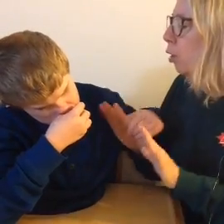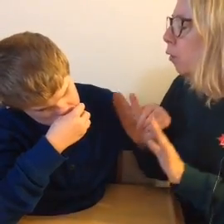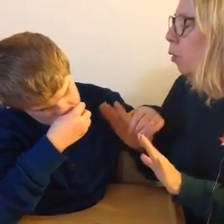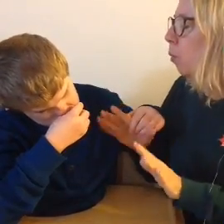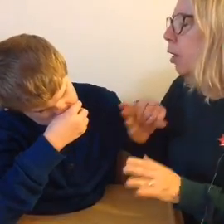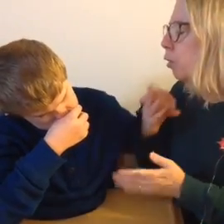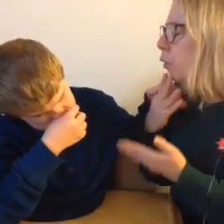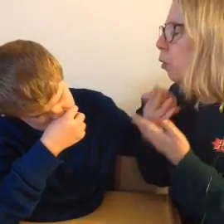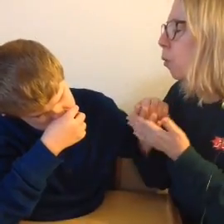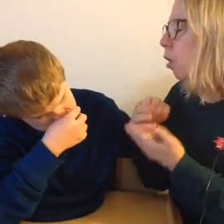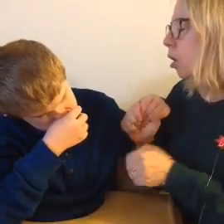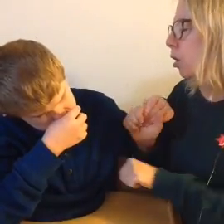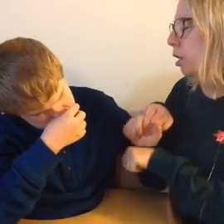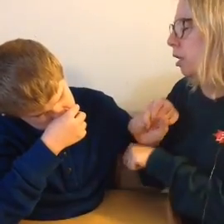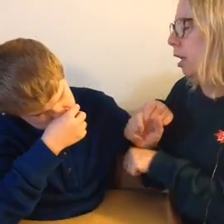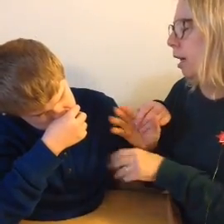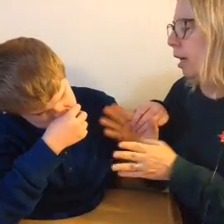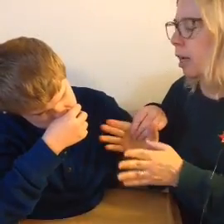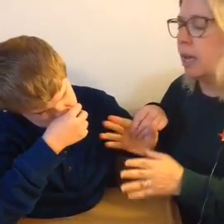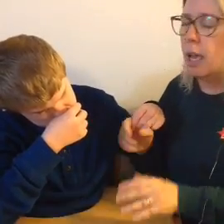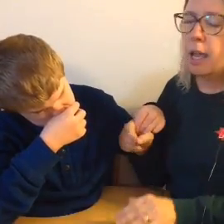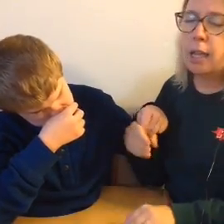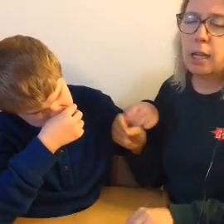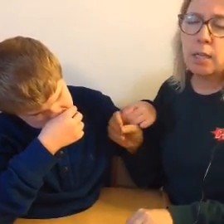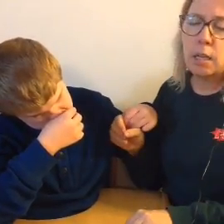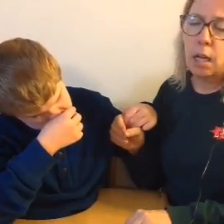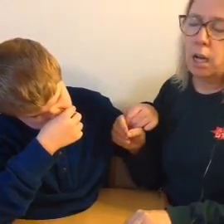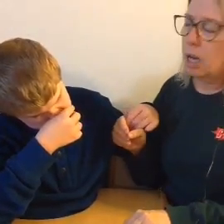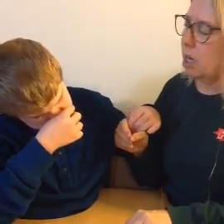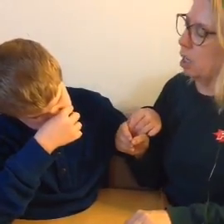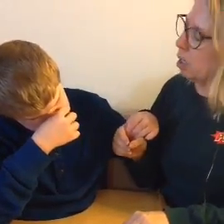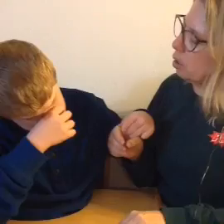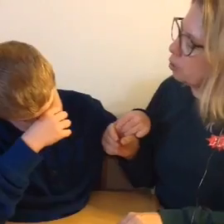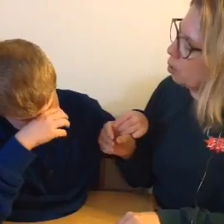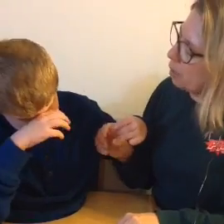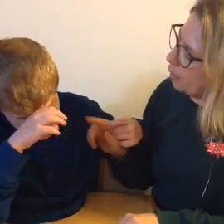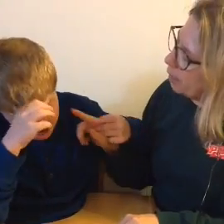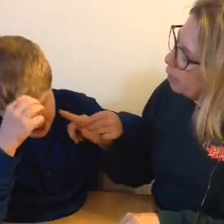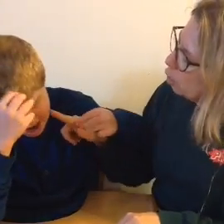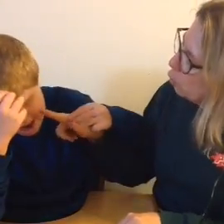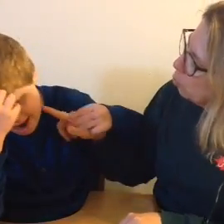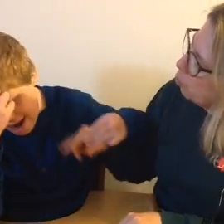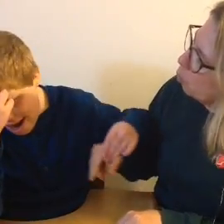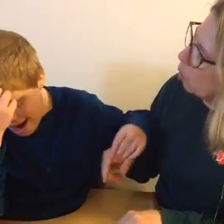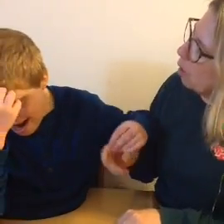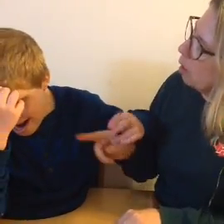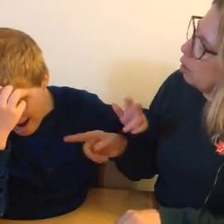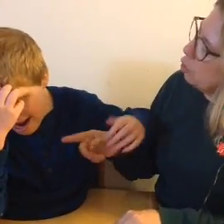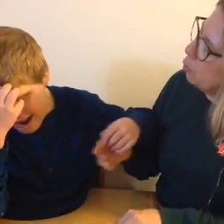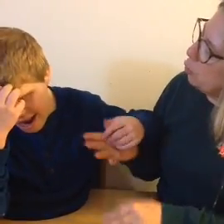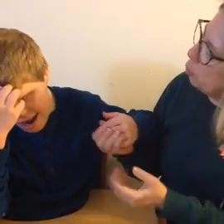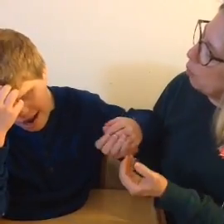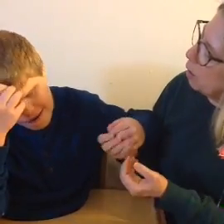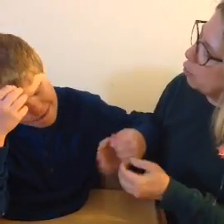wonderful, wonderful worker today. And so now that I know you're bored, do you want